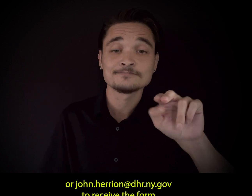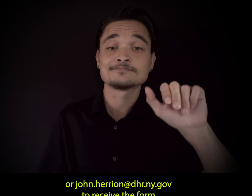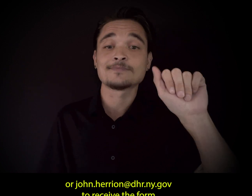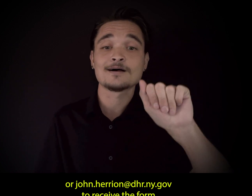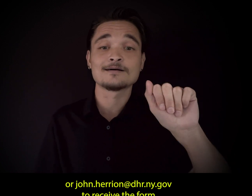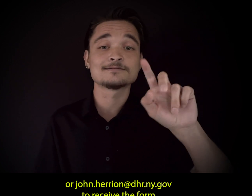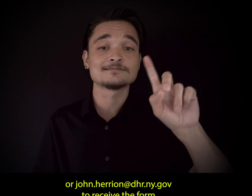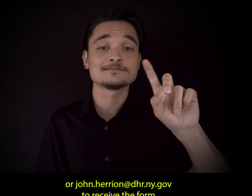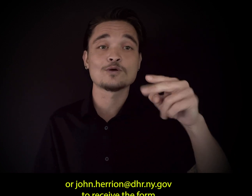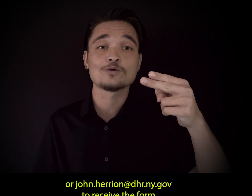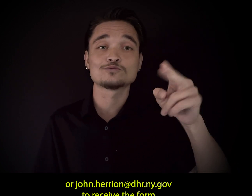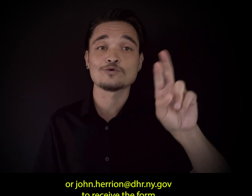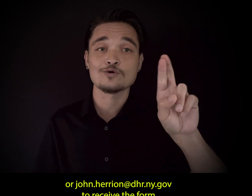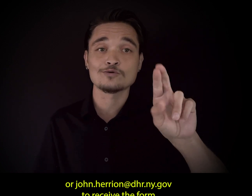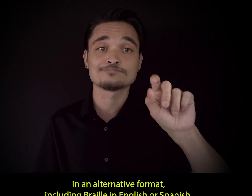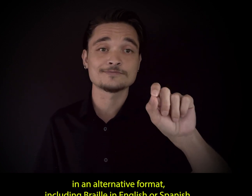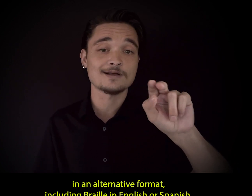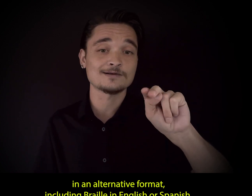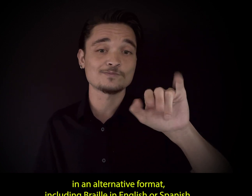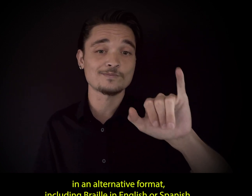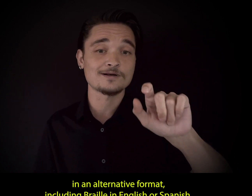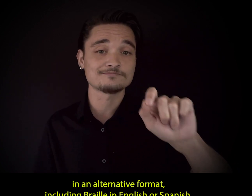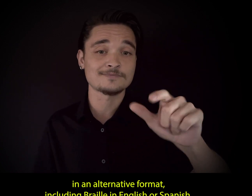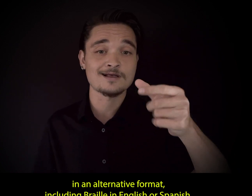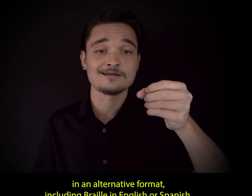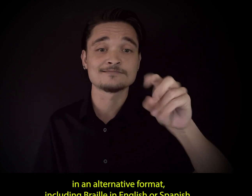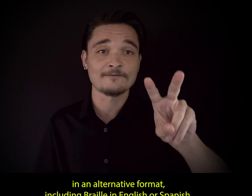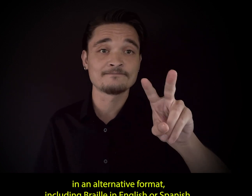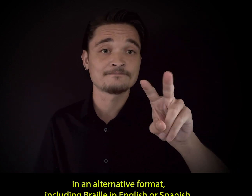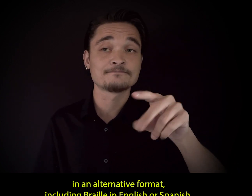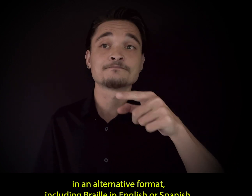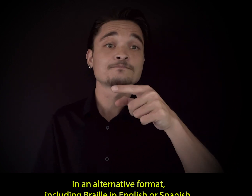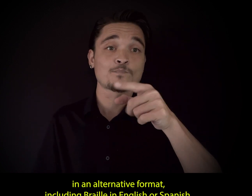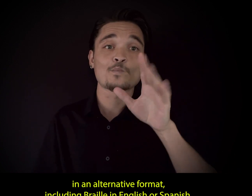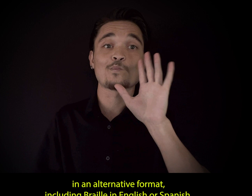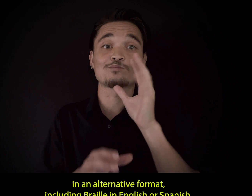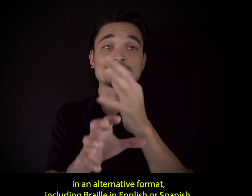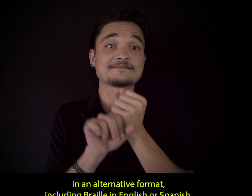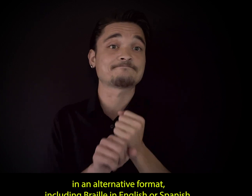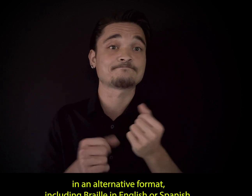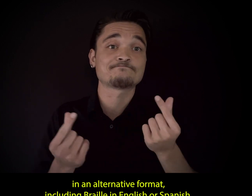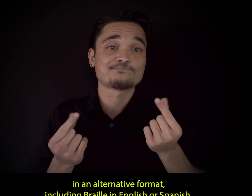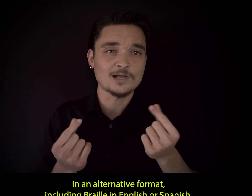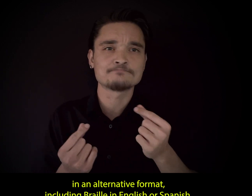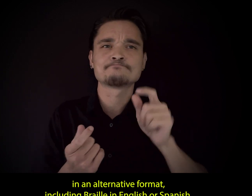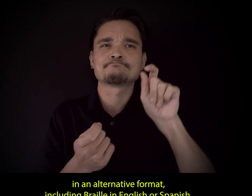dhr.ny.gov to receive the form in an alternative format, including Braille in English or Spanish.